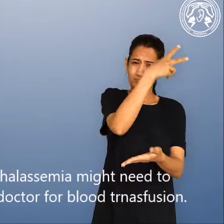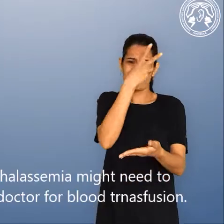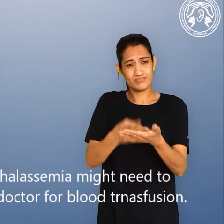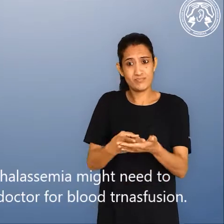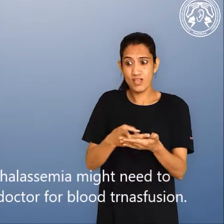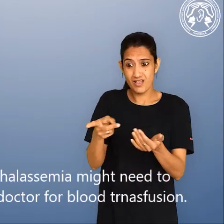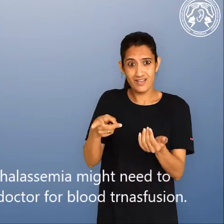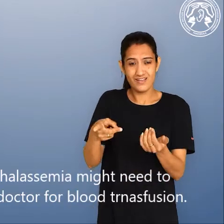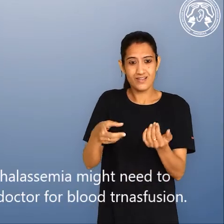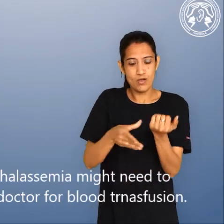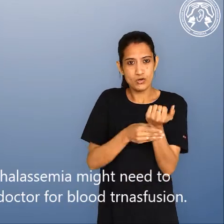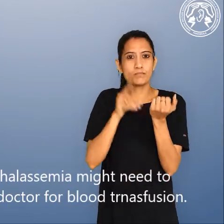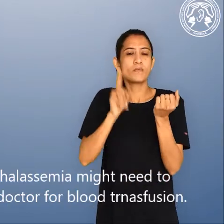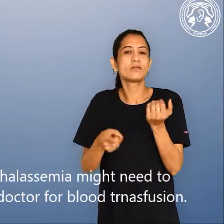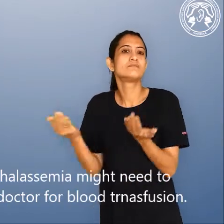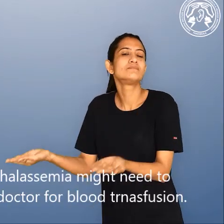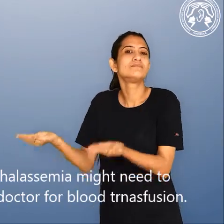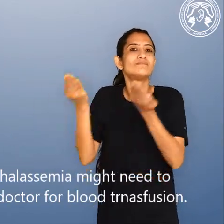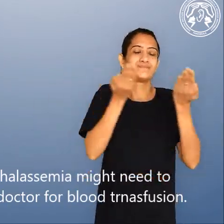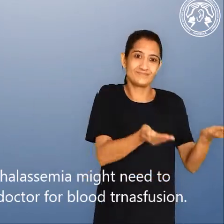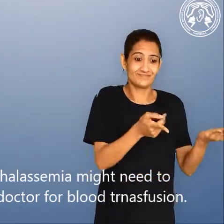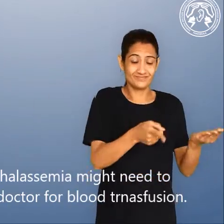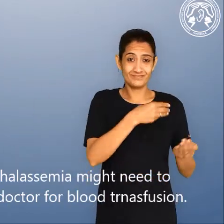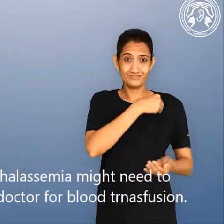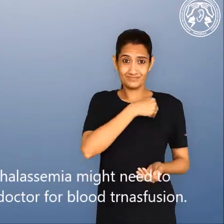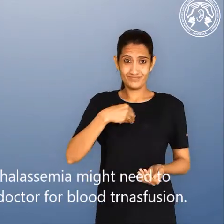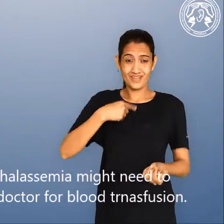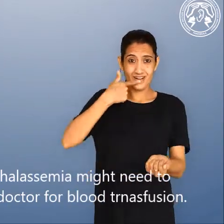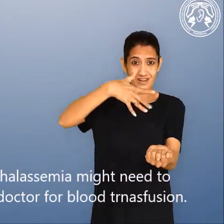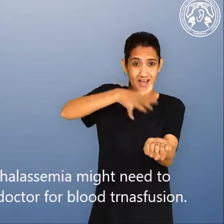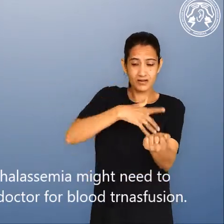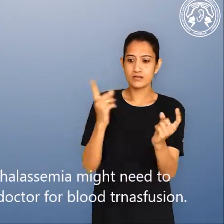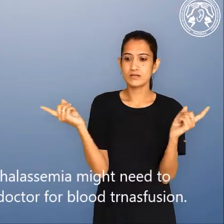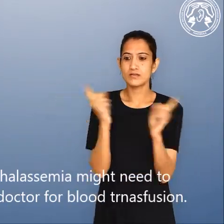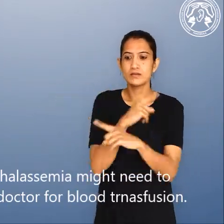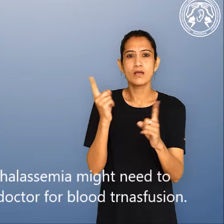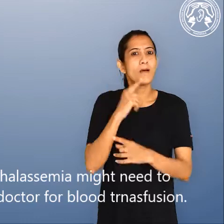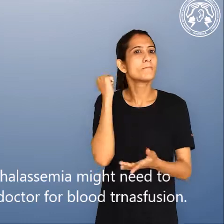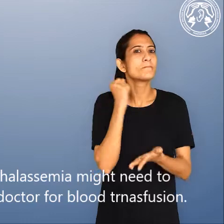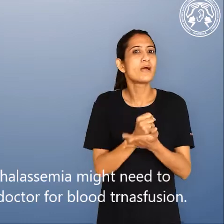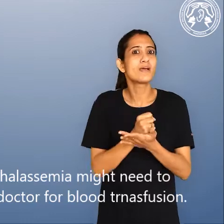People with thalassemia might need to frequently visit doctor for blood transfusion.